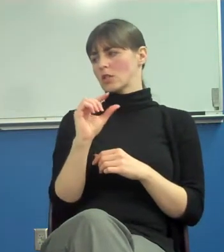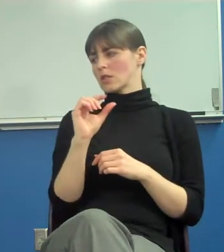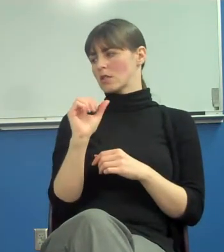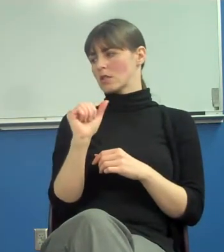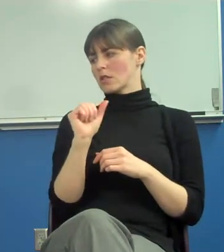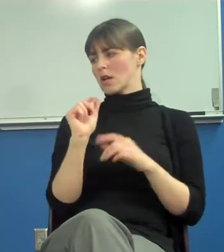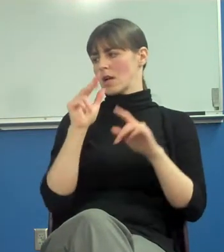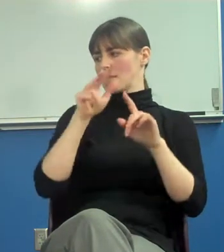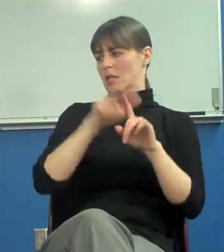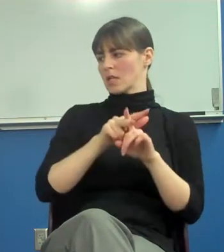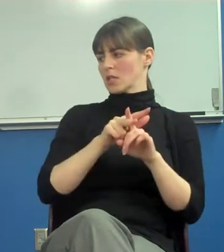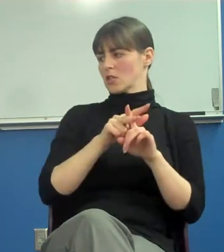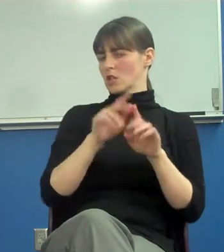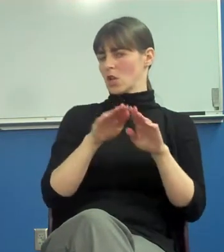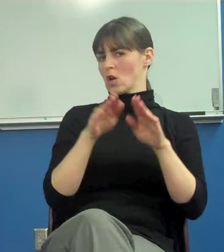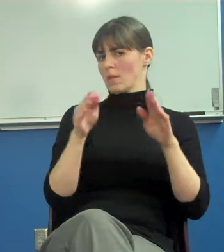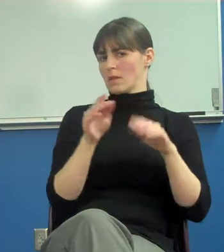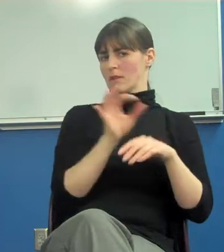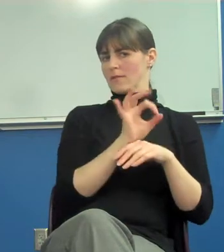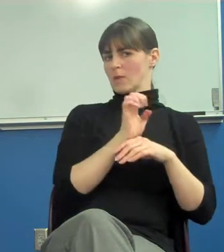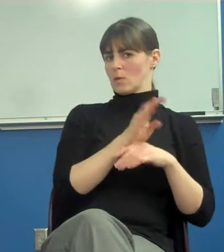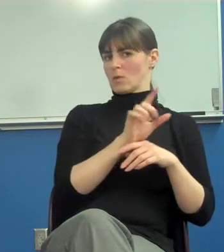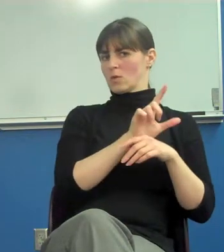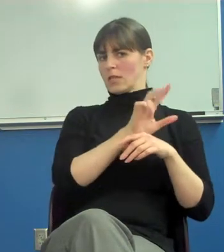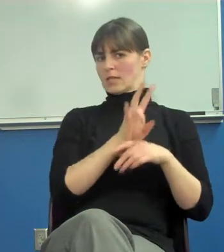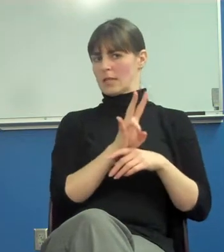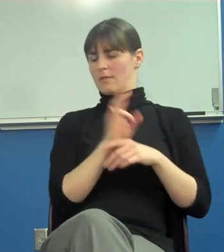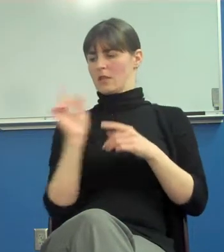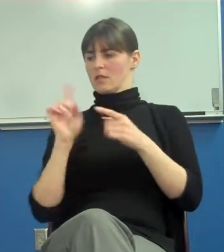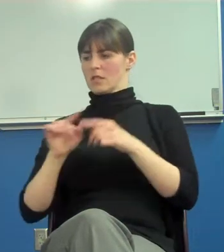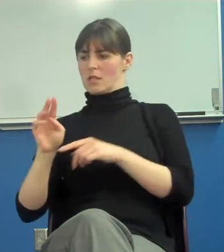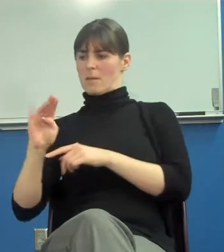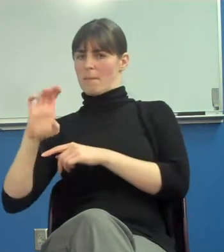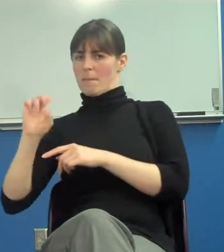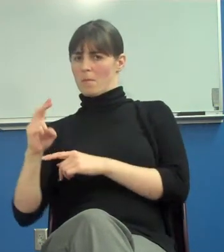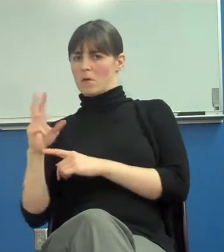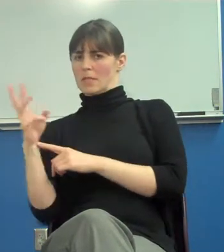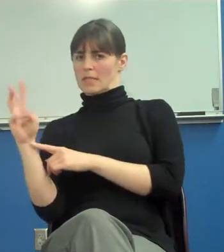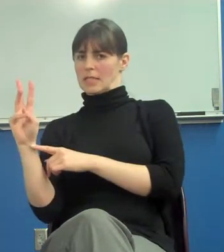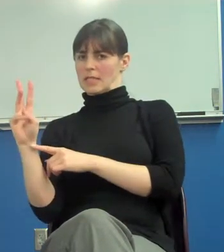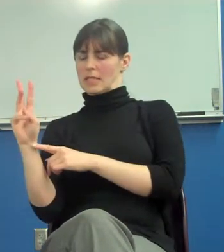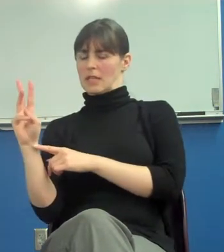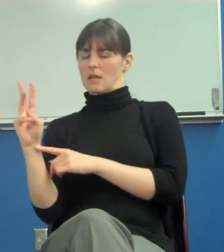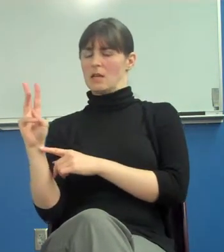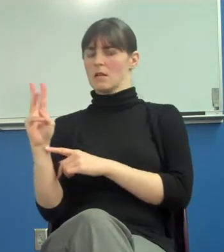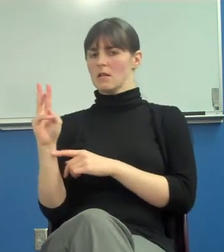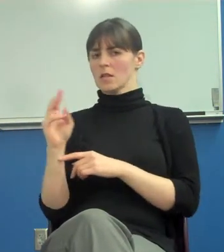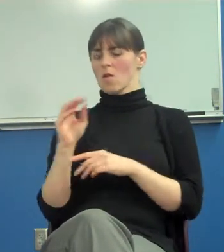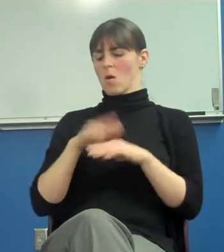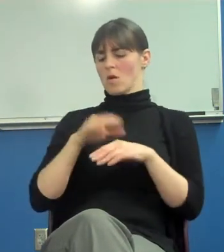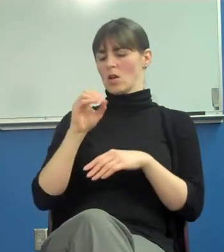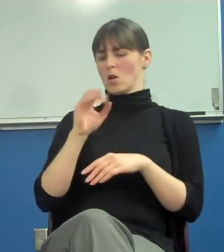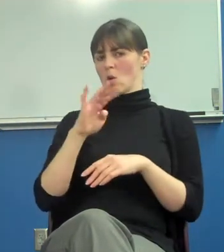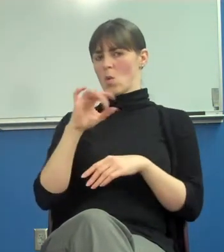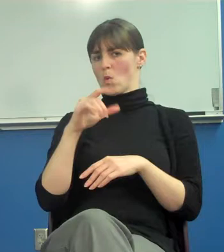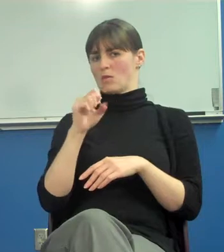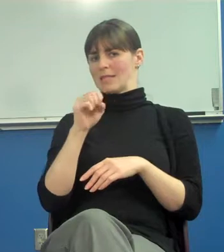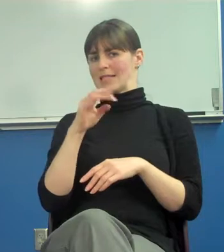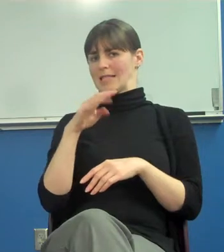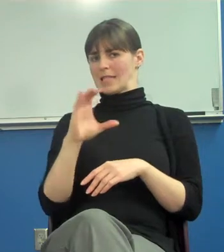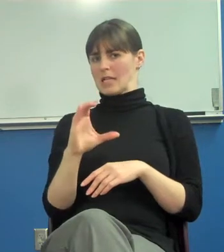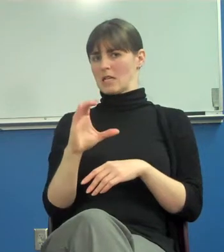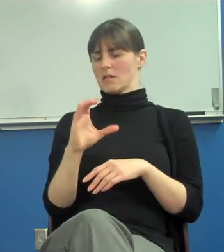from February 27th to March 16th, and they are on OrgSync under the forms of SGA.